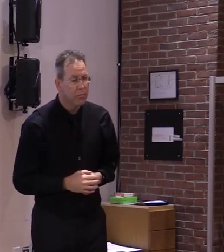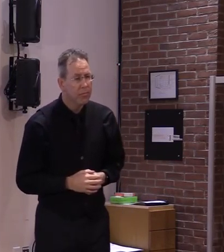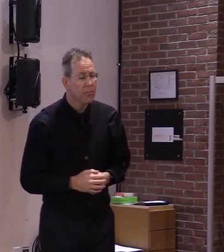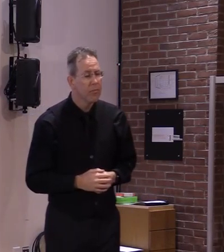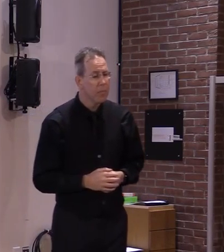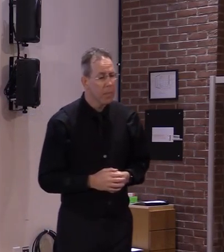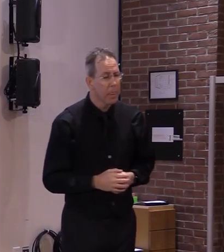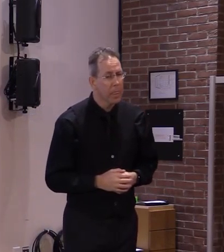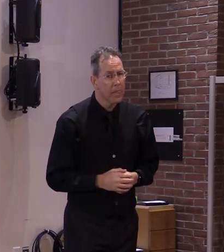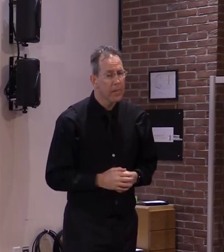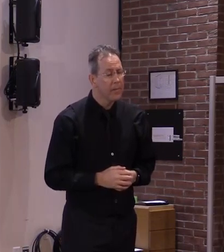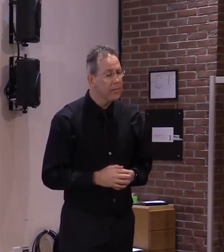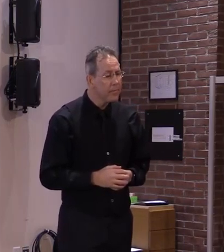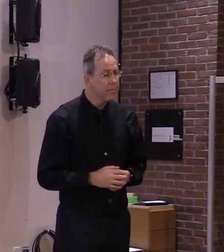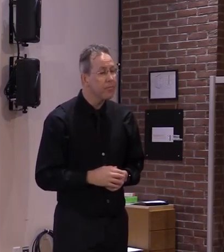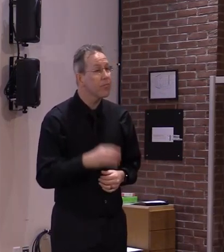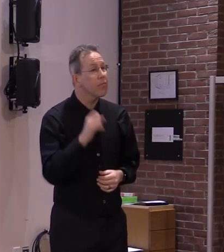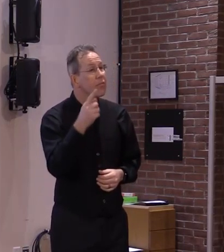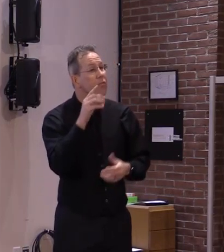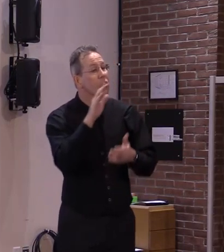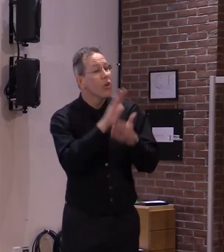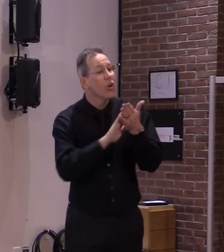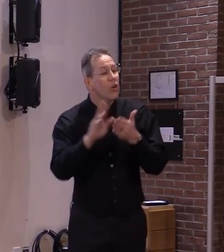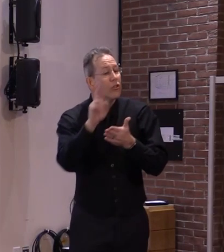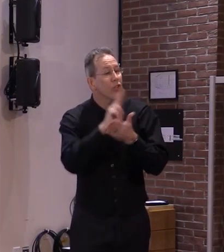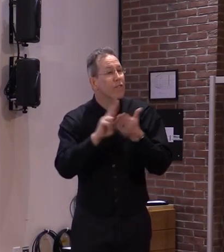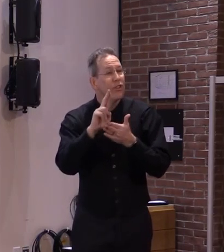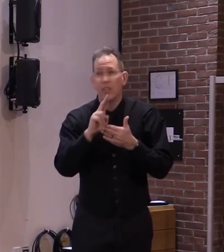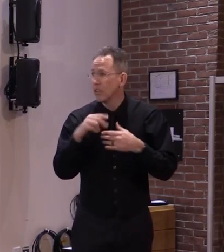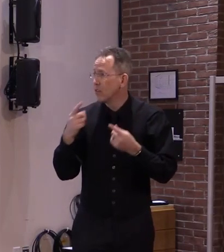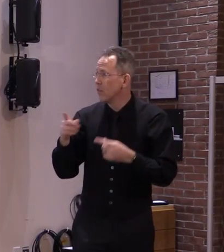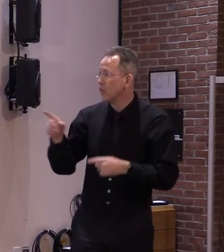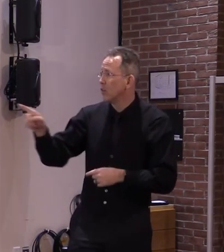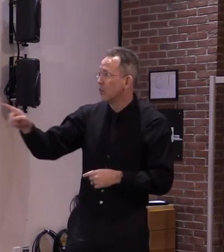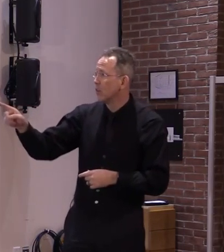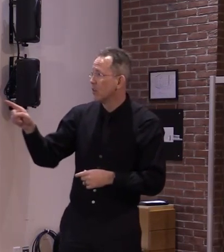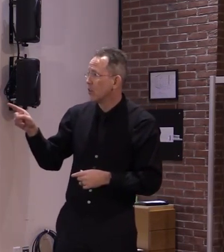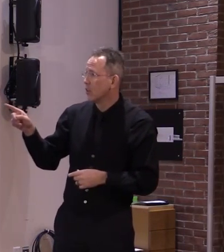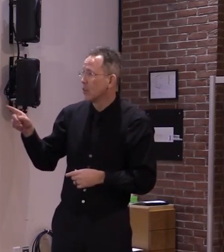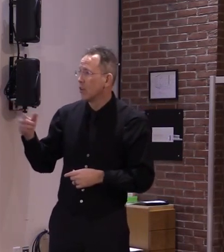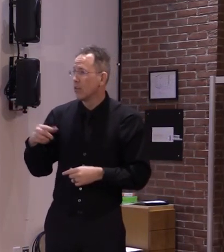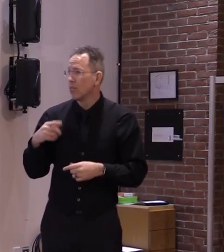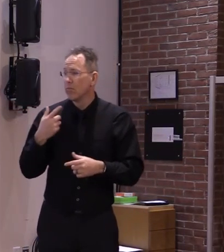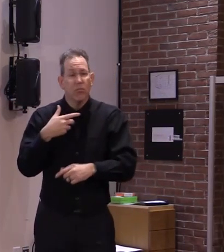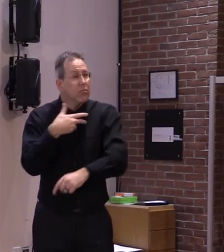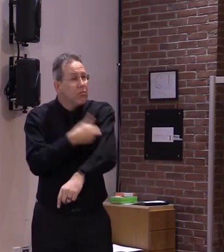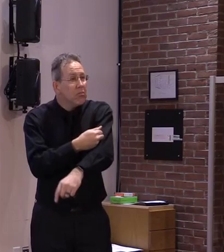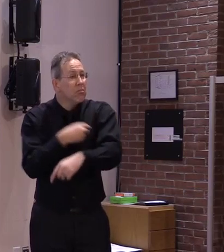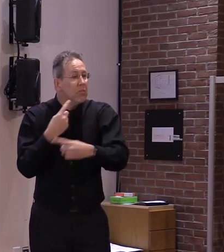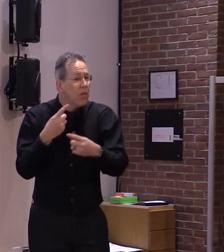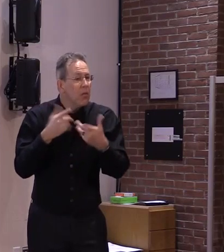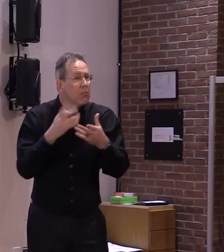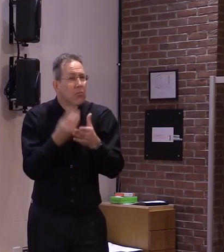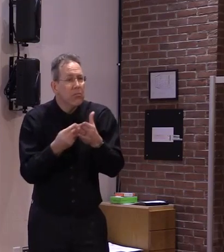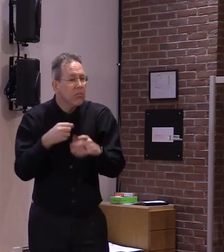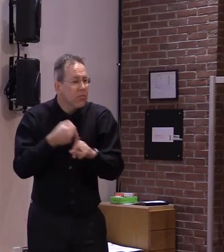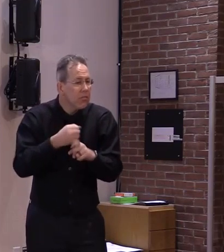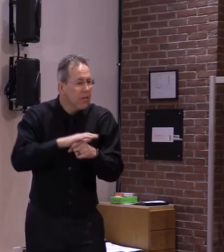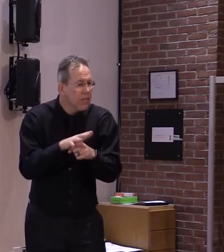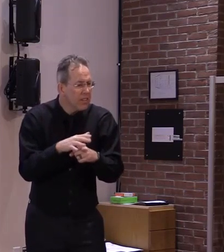college restart, this week colleges across Vermont reported 61 new cases on campus. This is the lowest number of